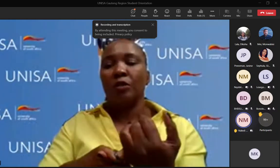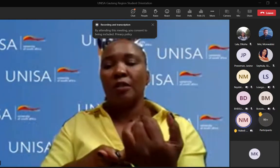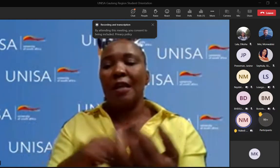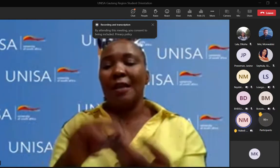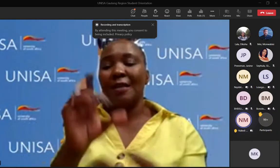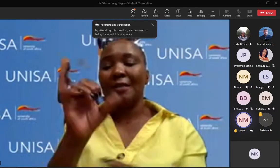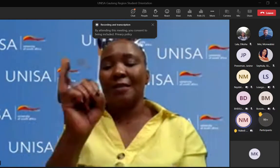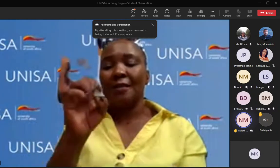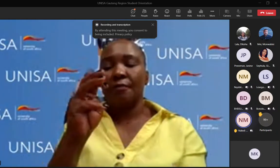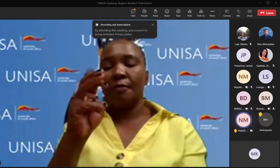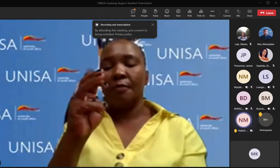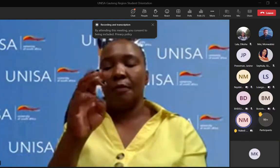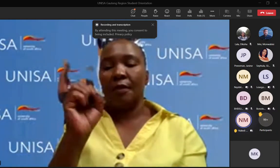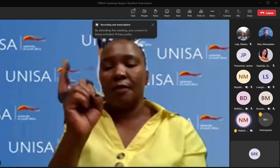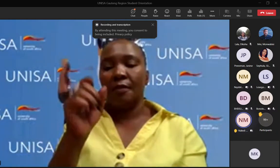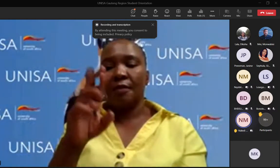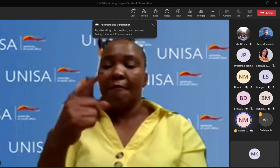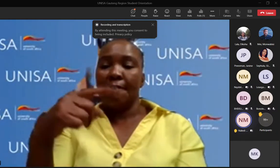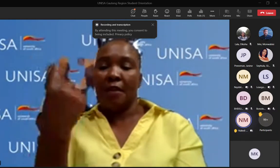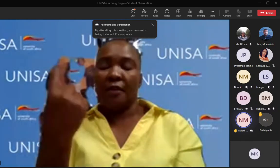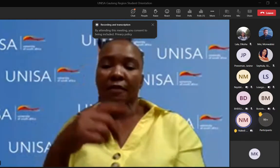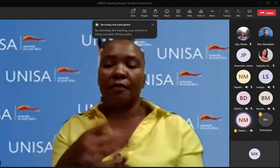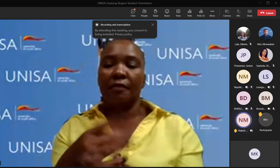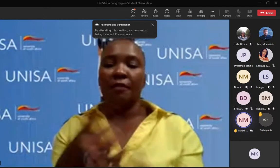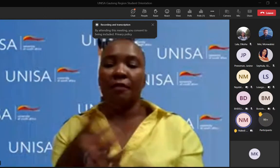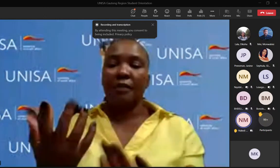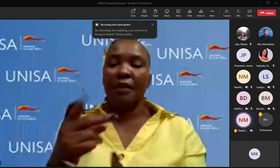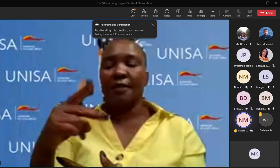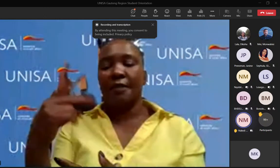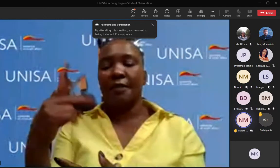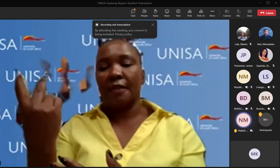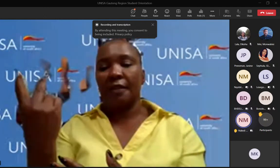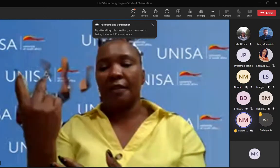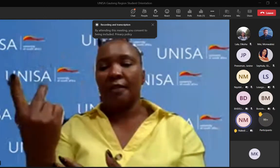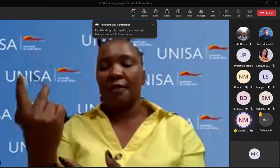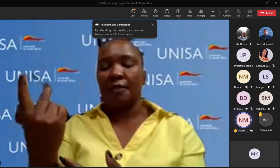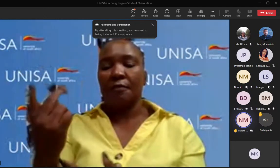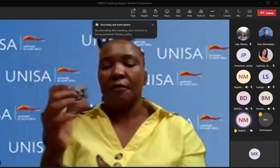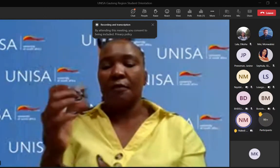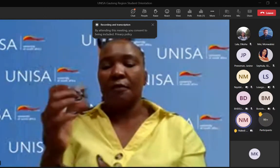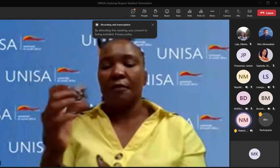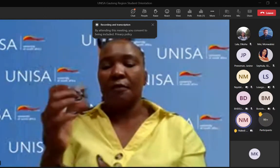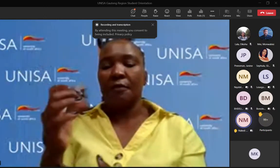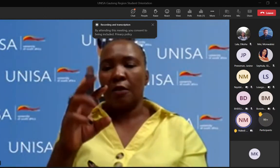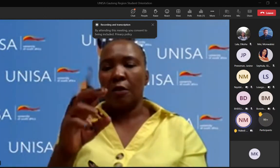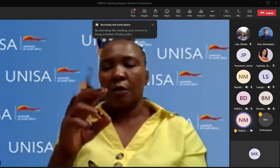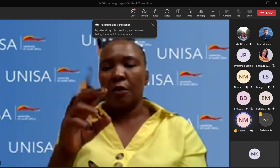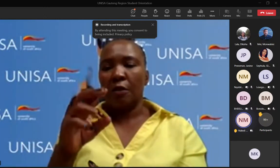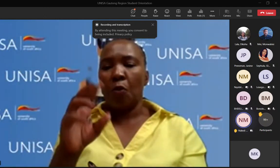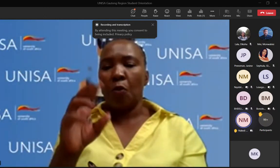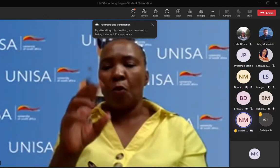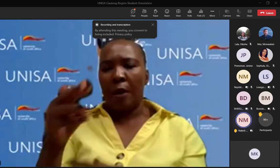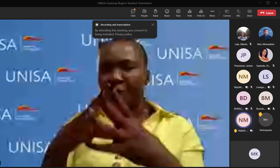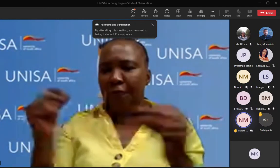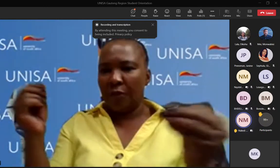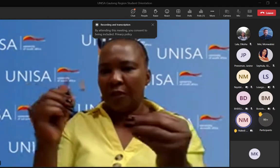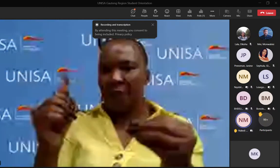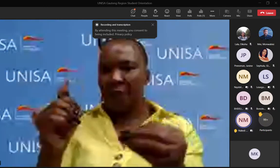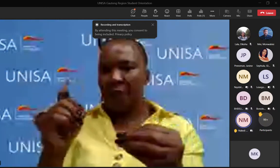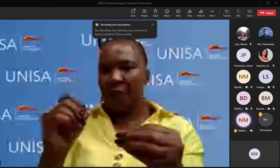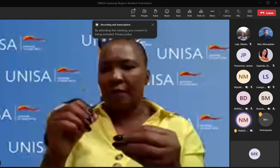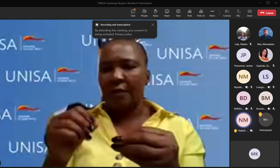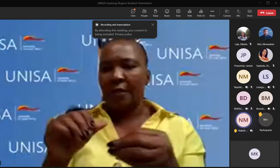this first semester and the second semester for them will I be able to complete that other four this year or